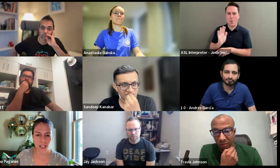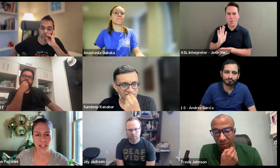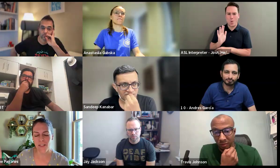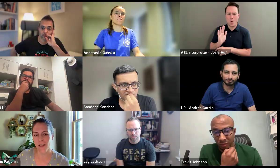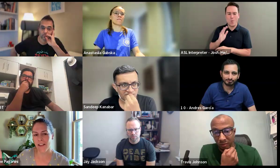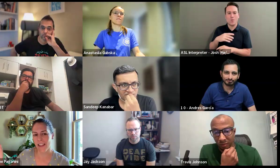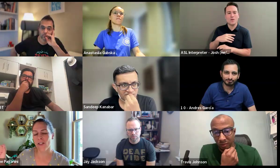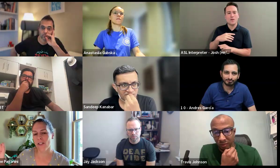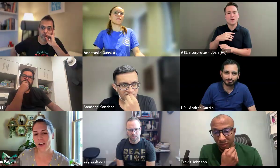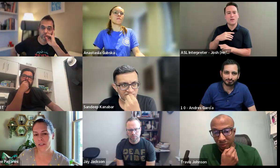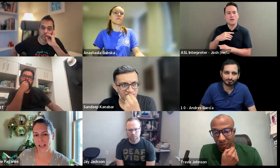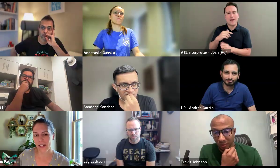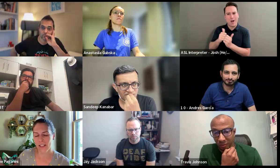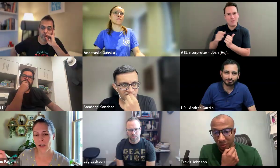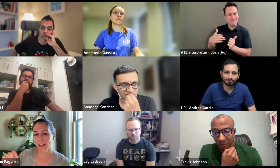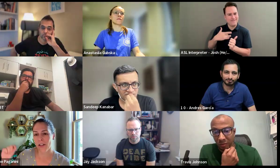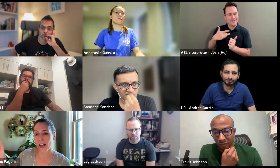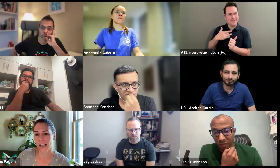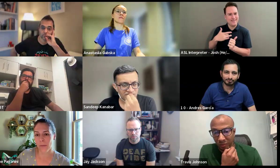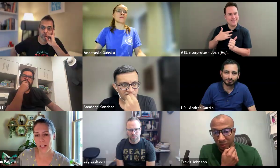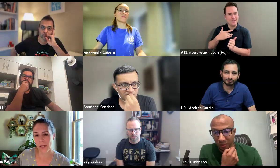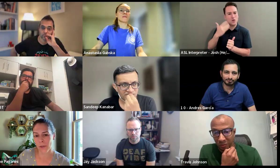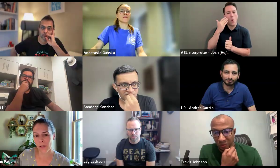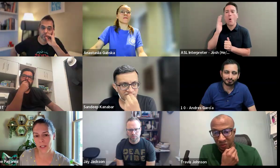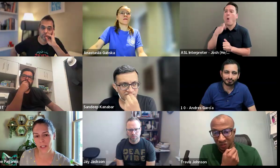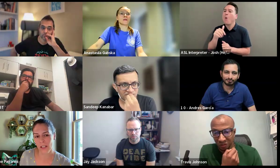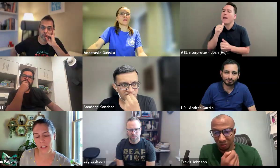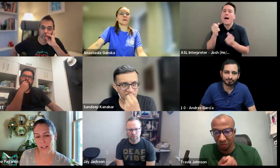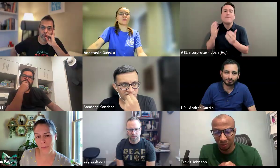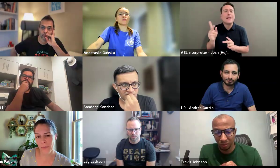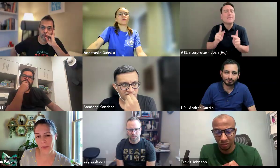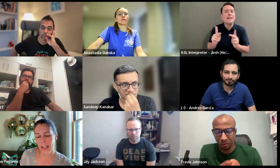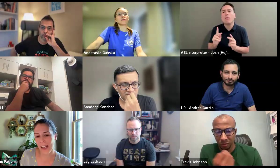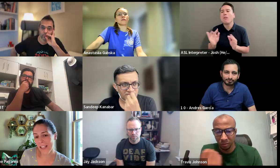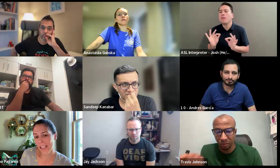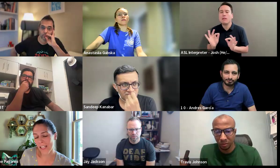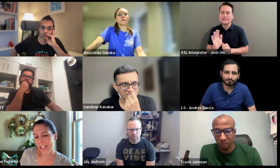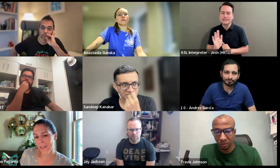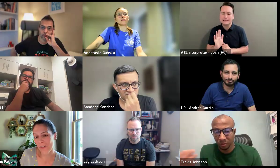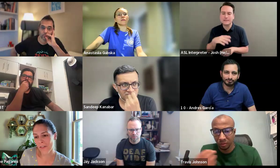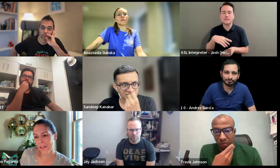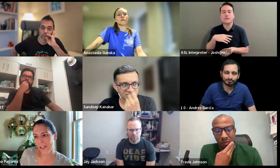like I think there's a lot of that. It's like, oh, there are not that many people. I think like